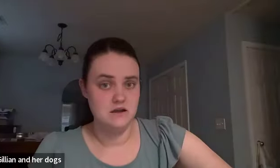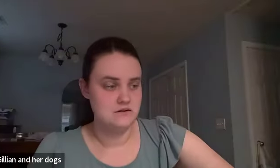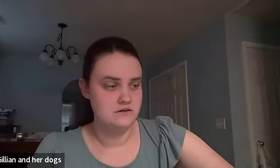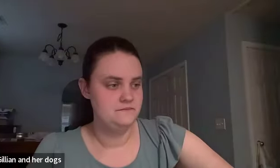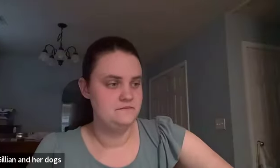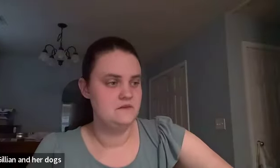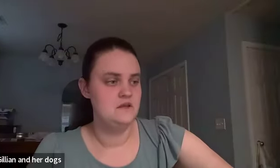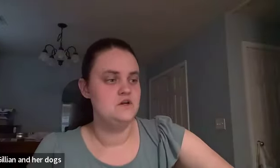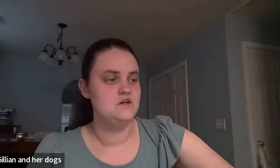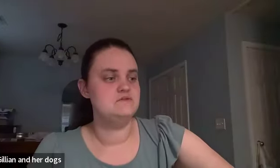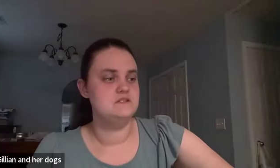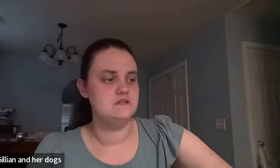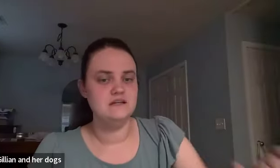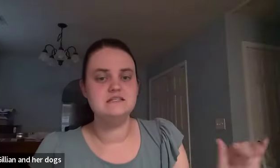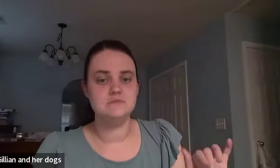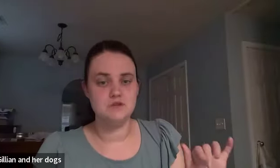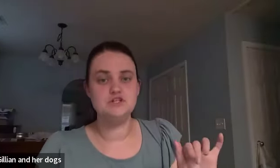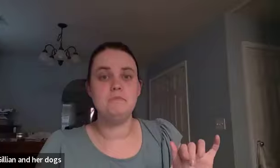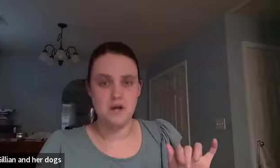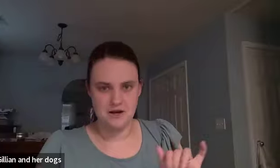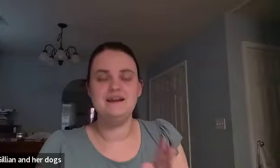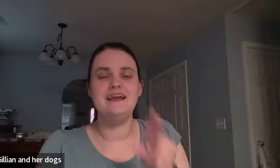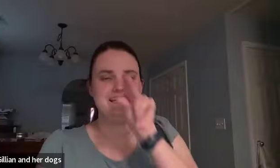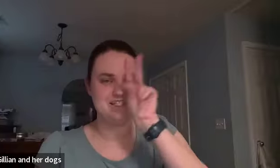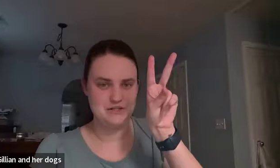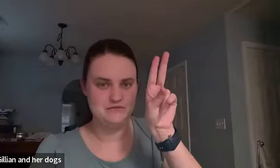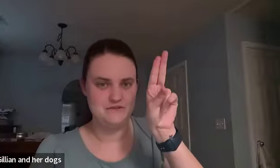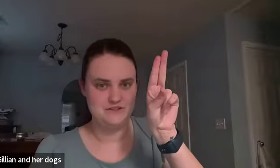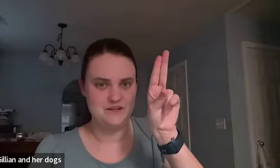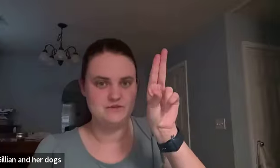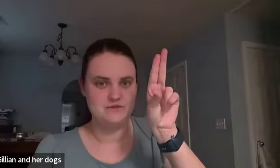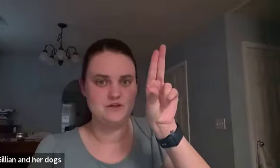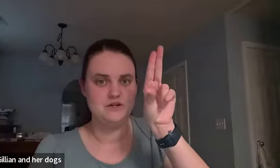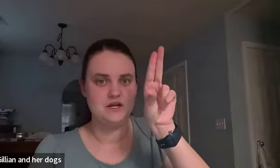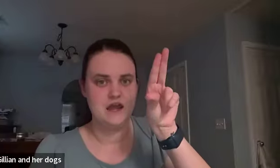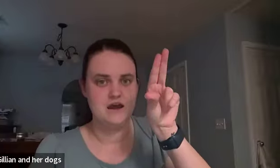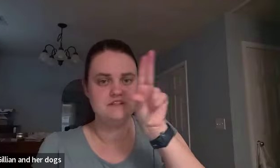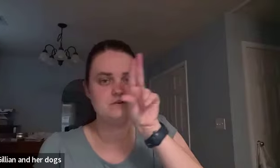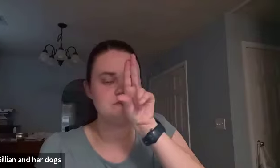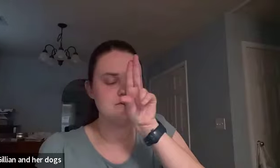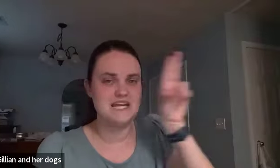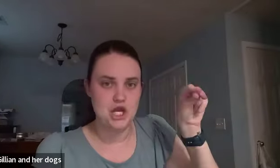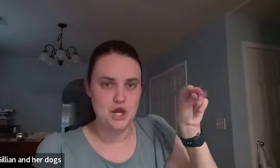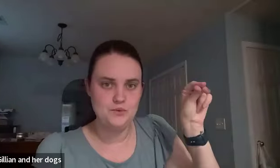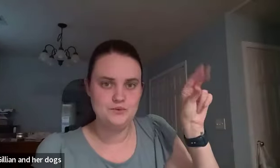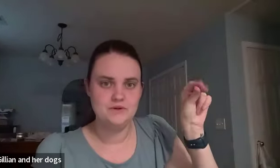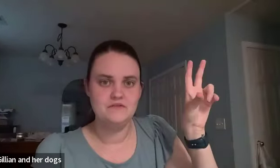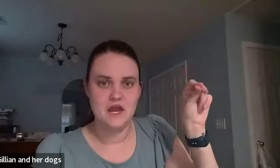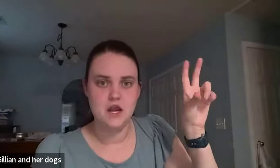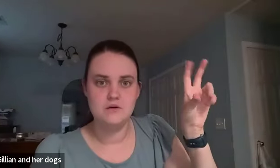duck. So duck is similar to bird. It's two fingers though. So you're going to have, it's almost like you're saying no, that